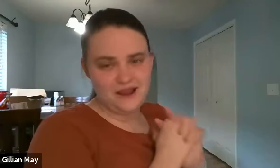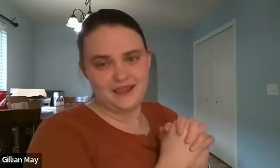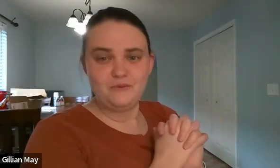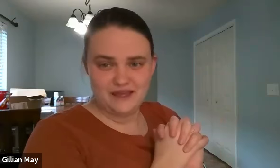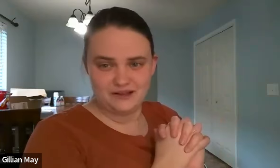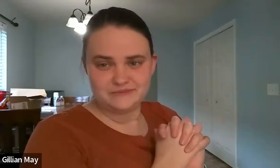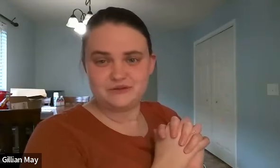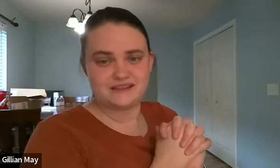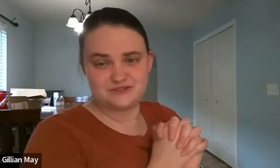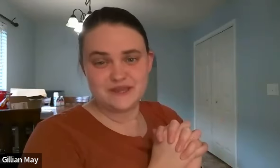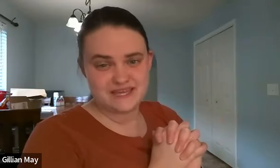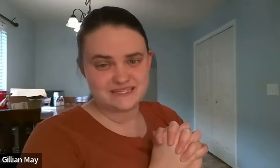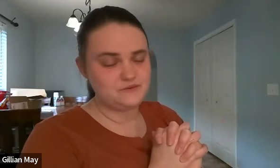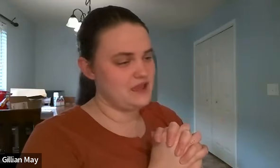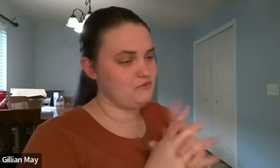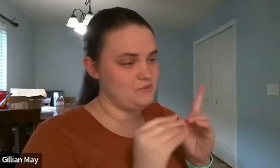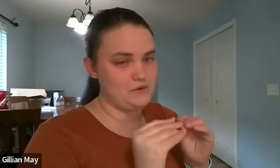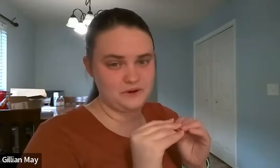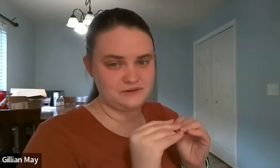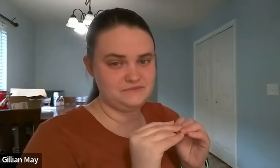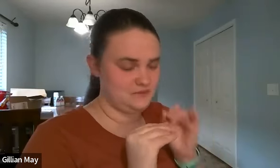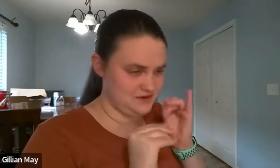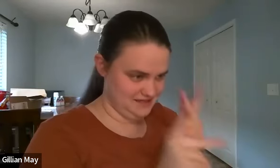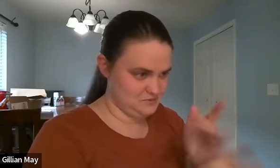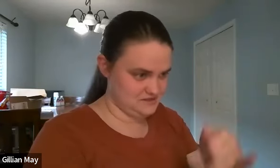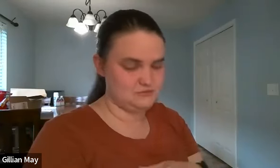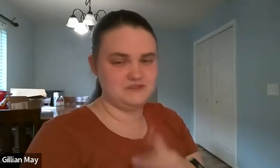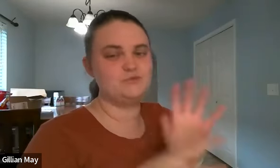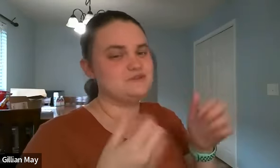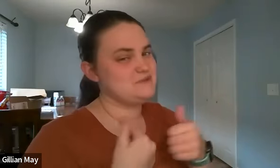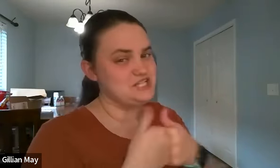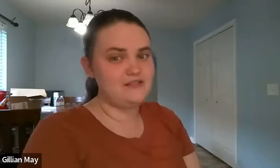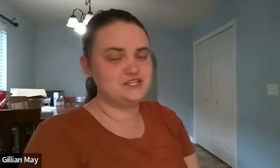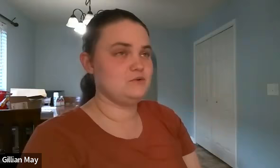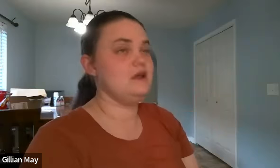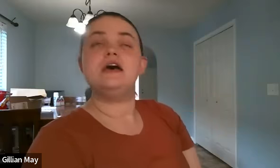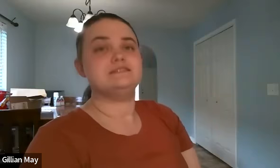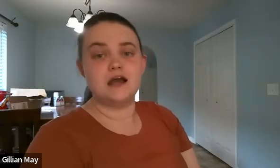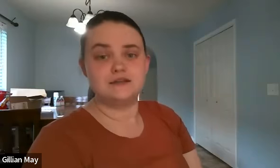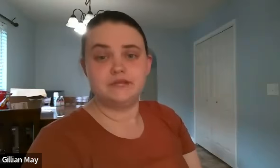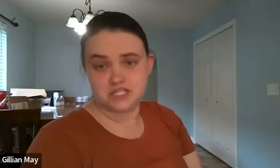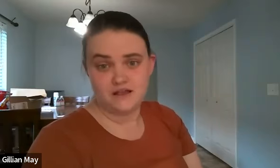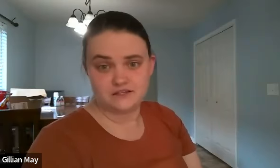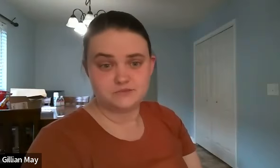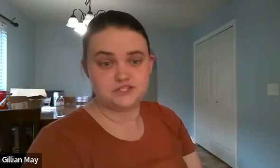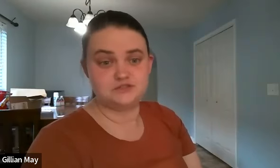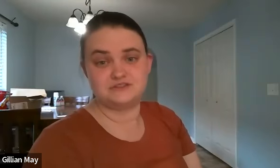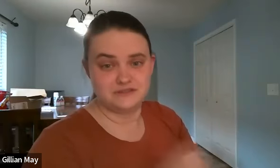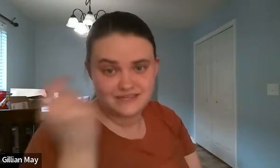right, well, you guys are doing amazing. We have one more word. I'm going to keep with this one. This one was my challenging word. It's not going to be a challenge because you guys are getting